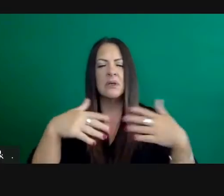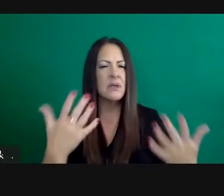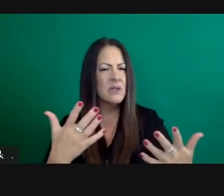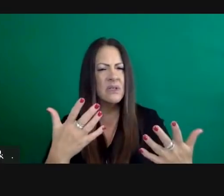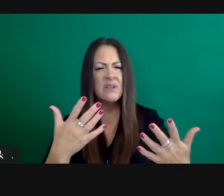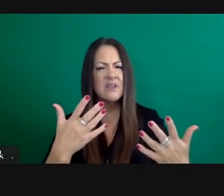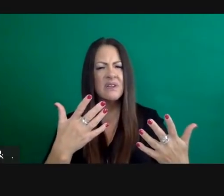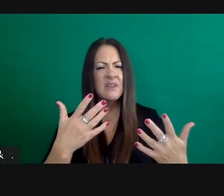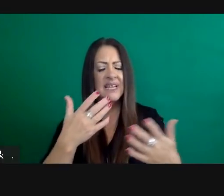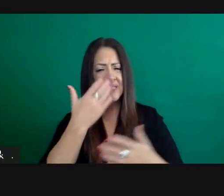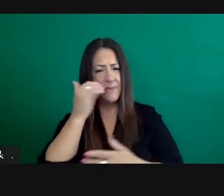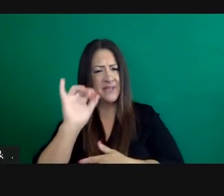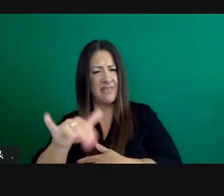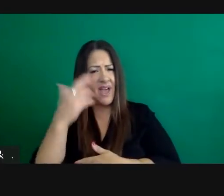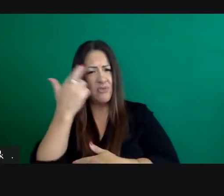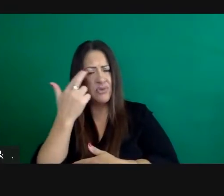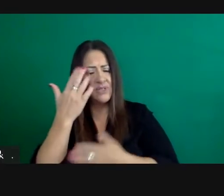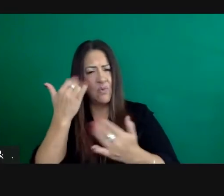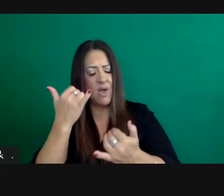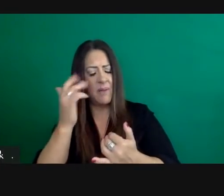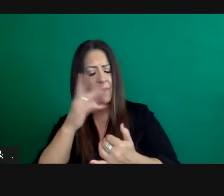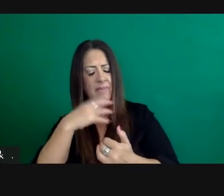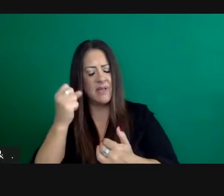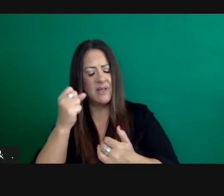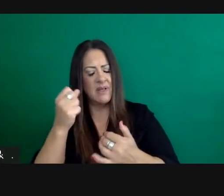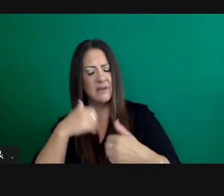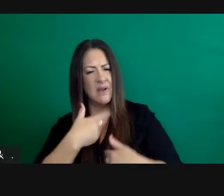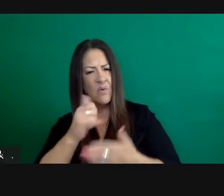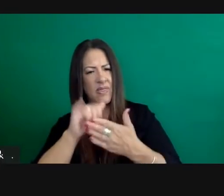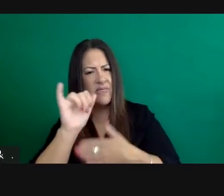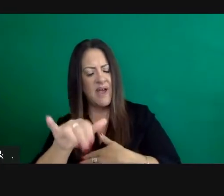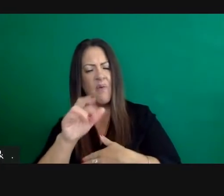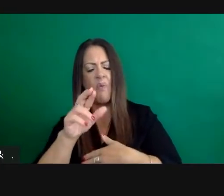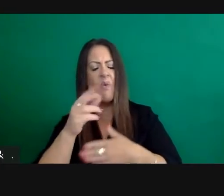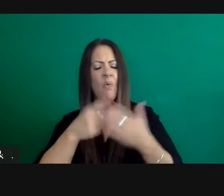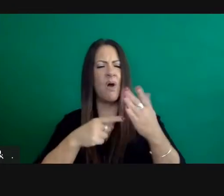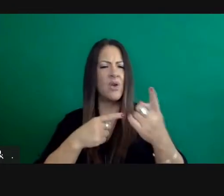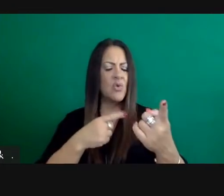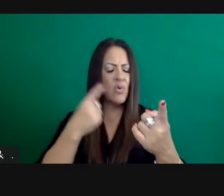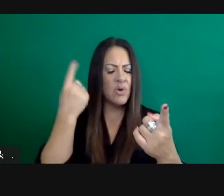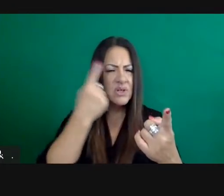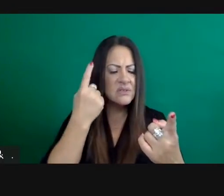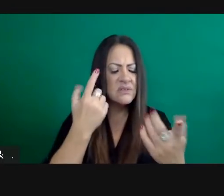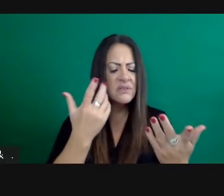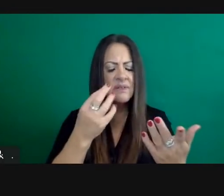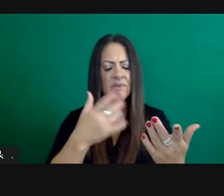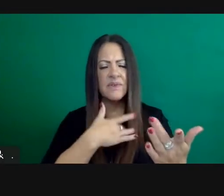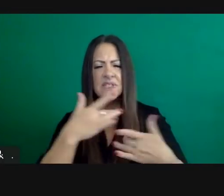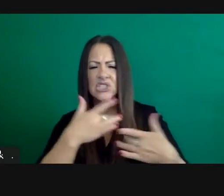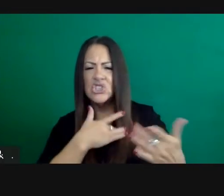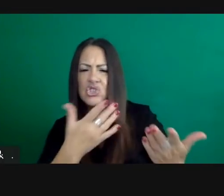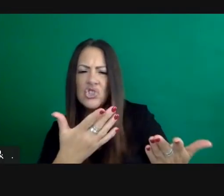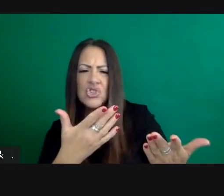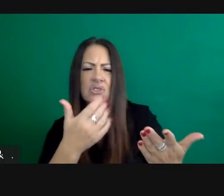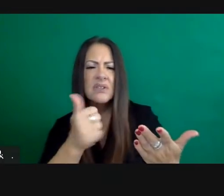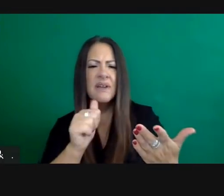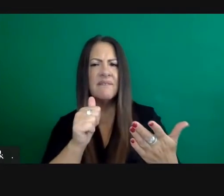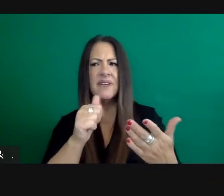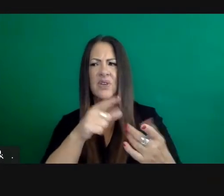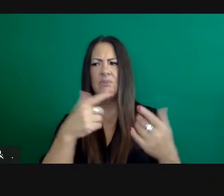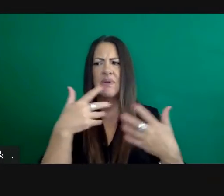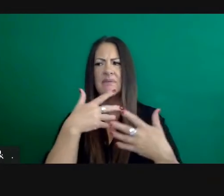reflection of that? And if you could take a little bit further, and I wonder if you have concerns about a spike